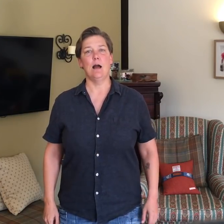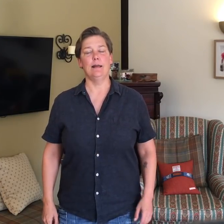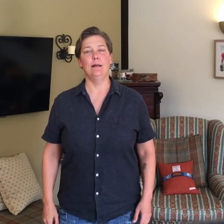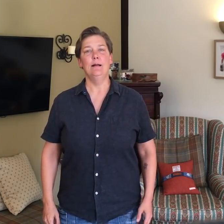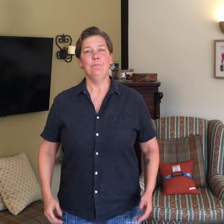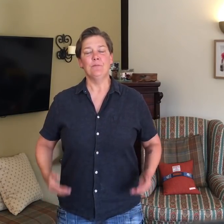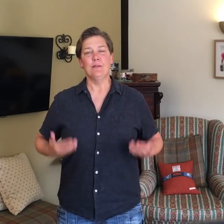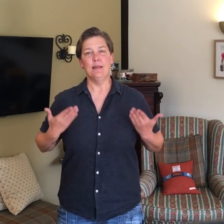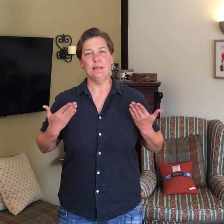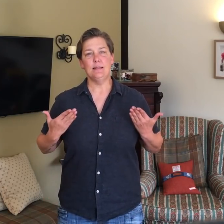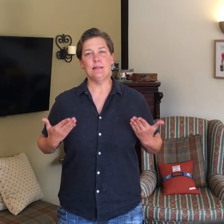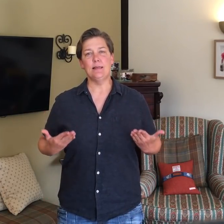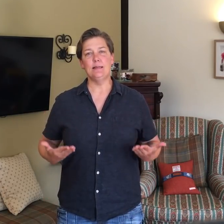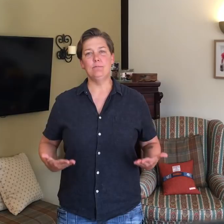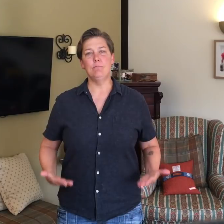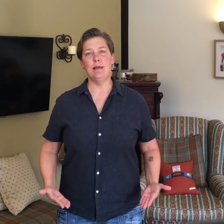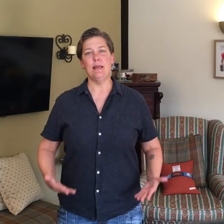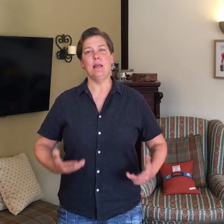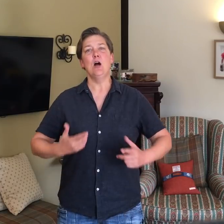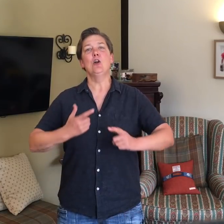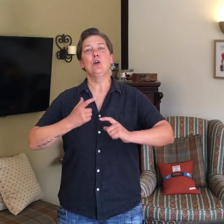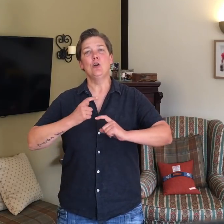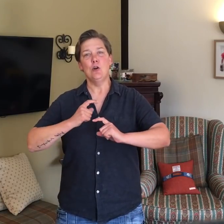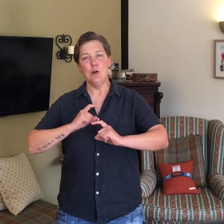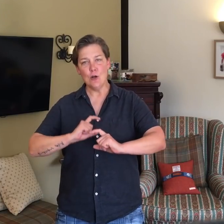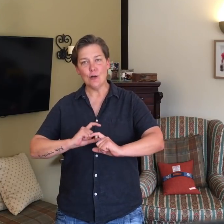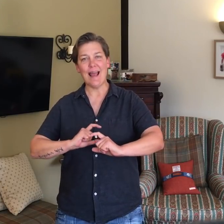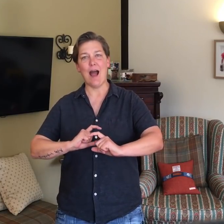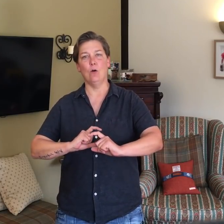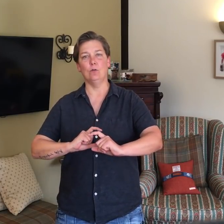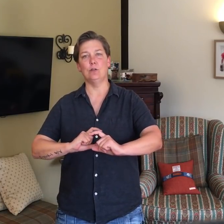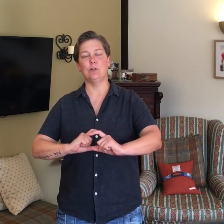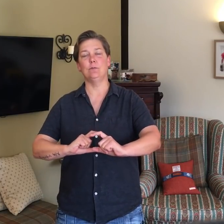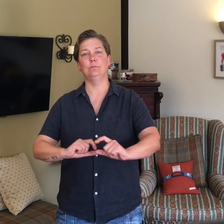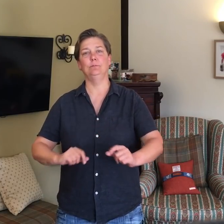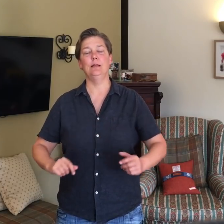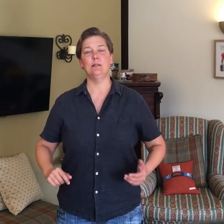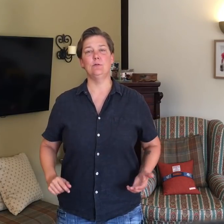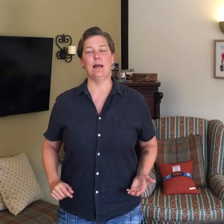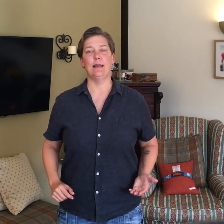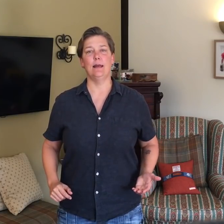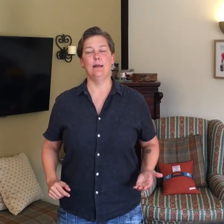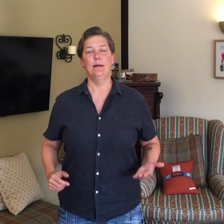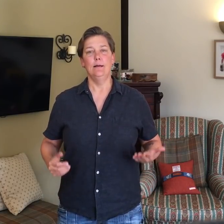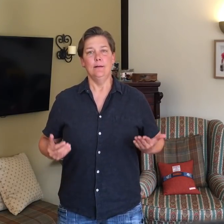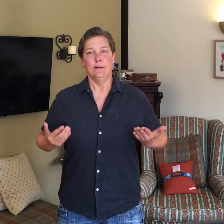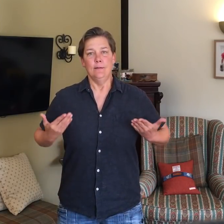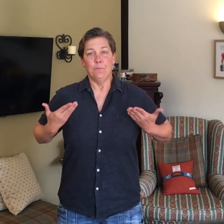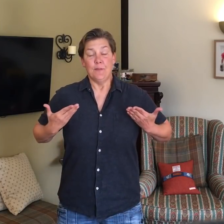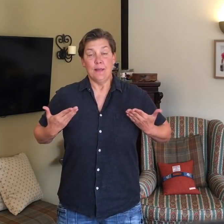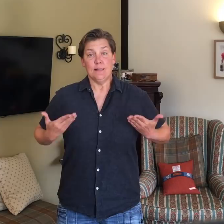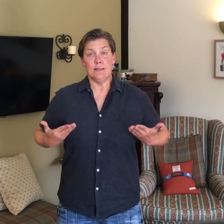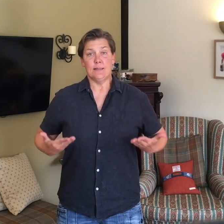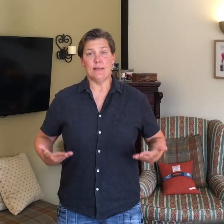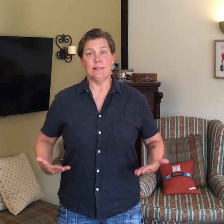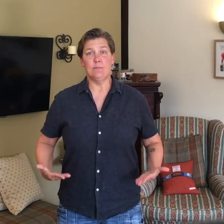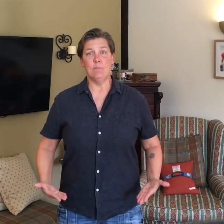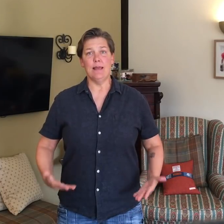sign. This is me, look out. Let's do that again. This is